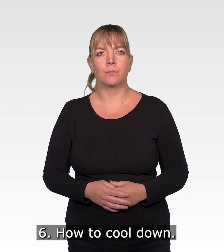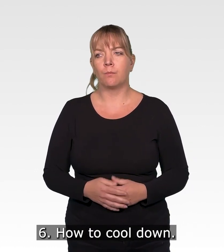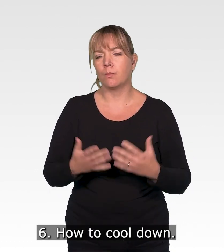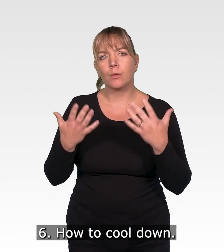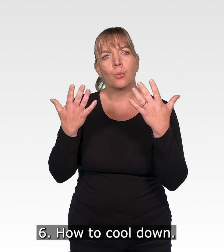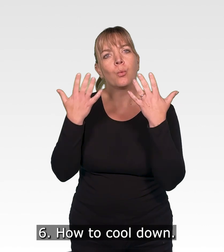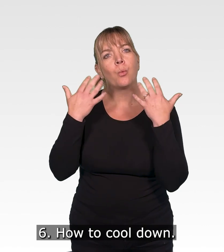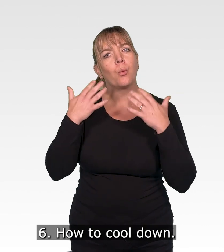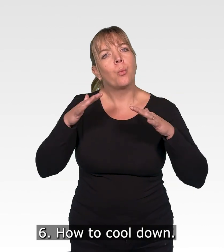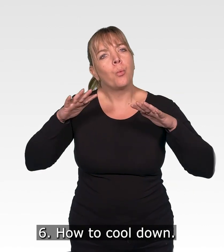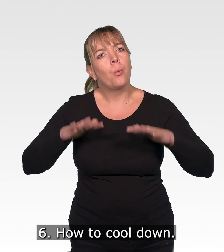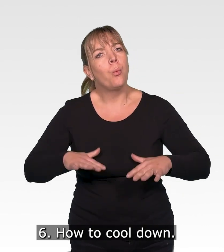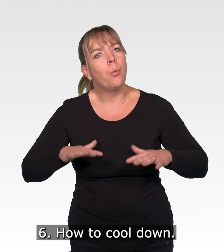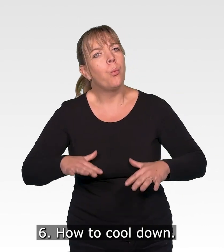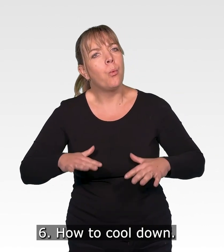How to cool down.